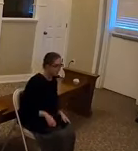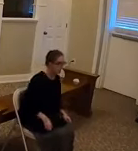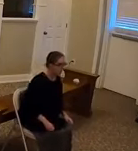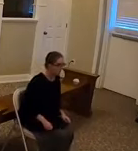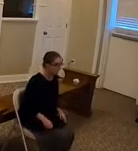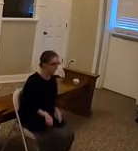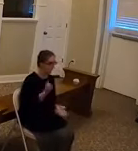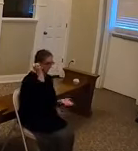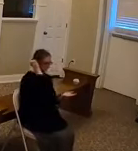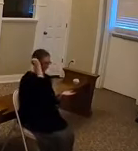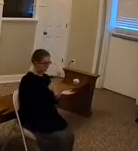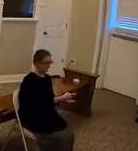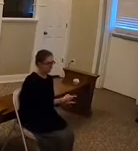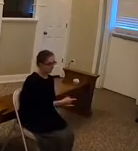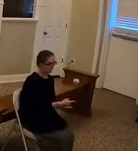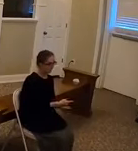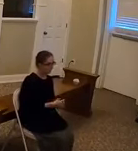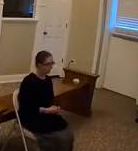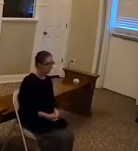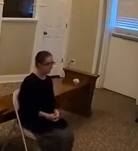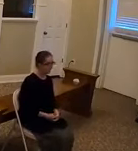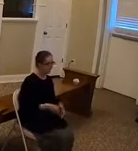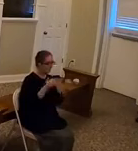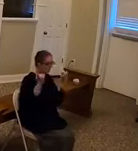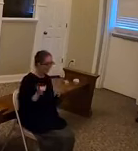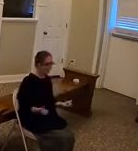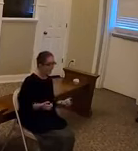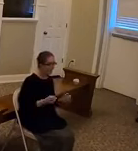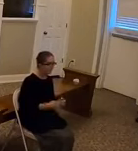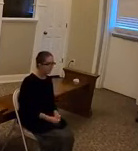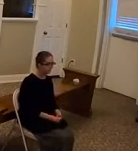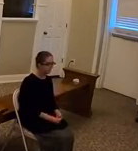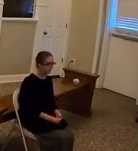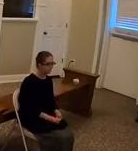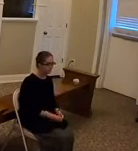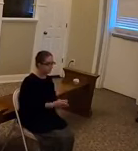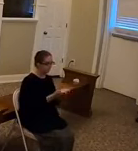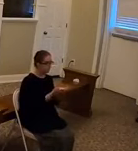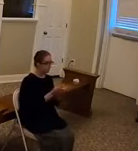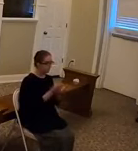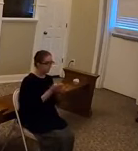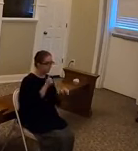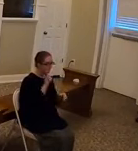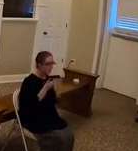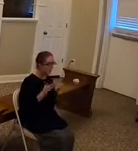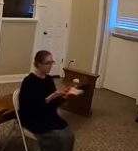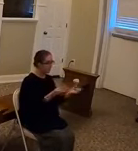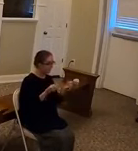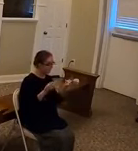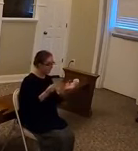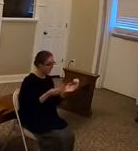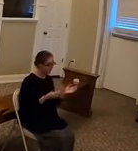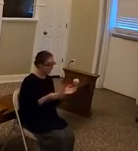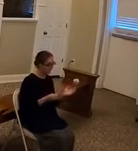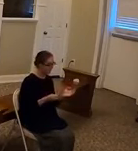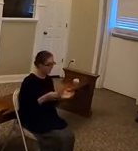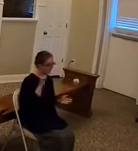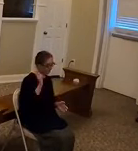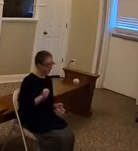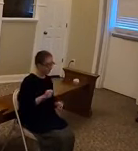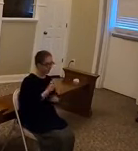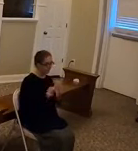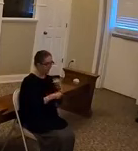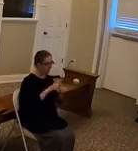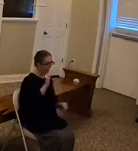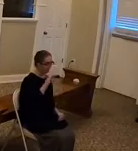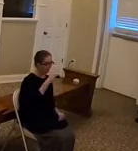Hallelujah. Adopted. Now, the Bible doesn't give us much account of Mephibosheth,